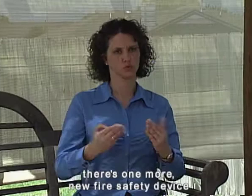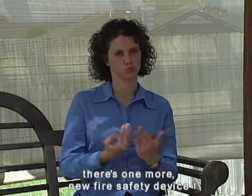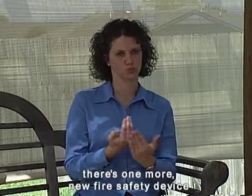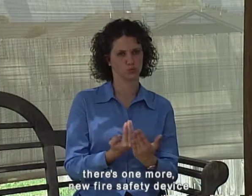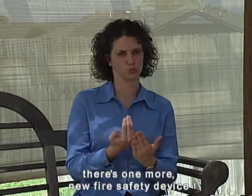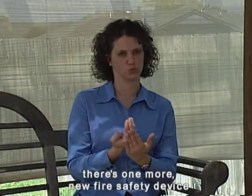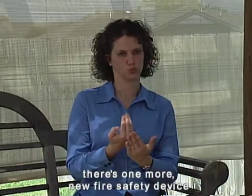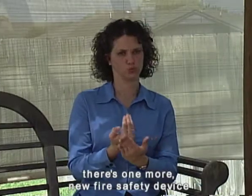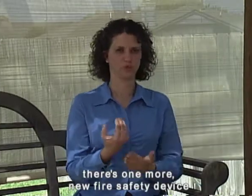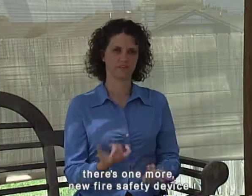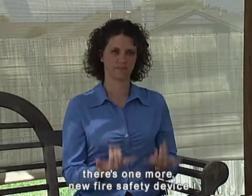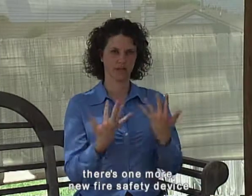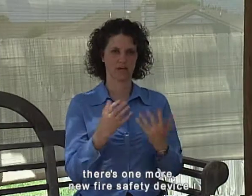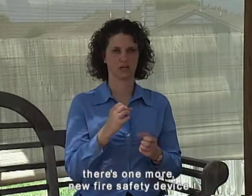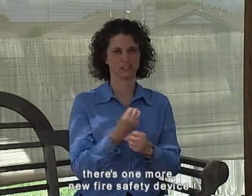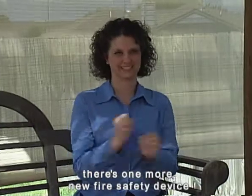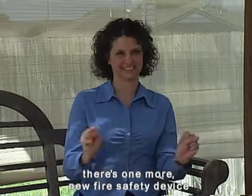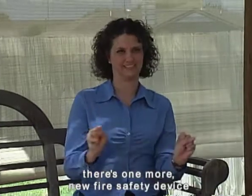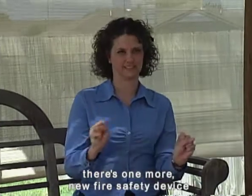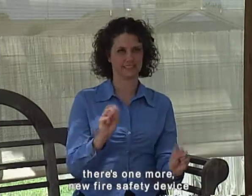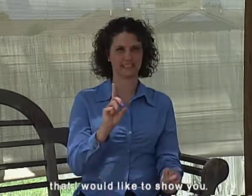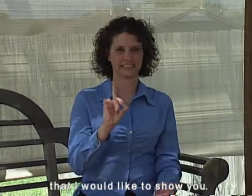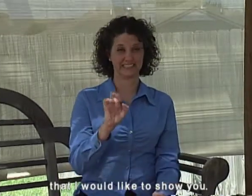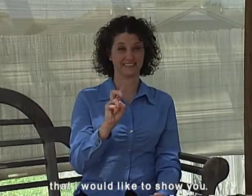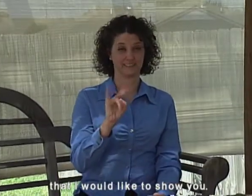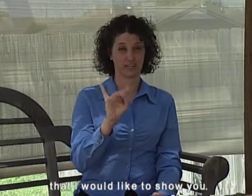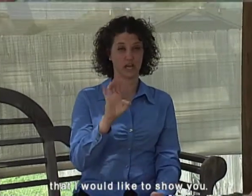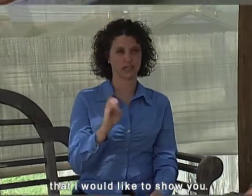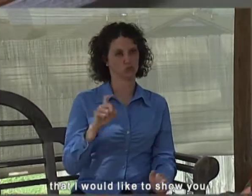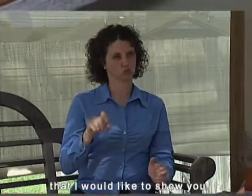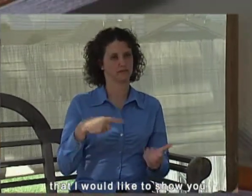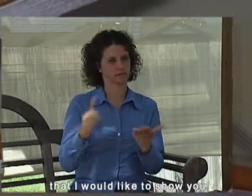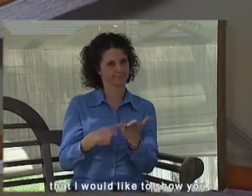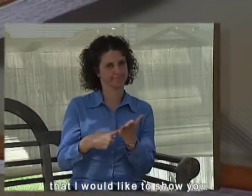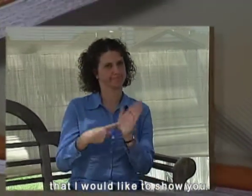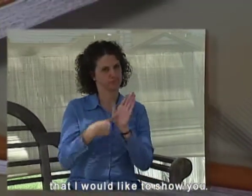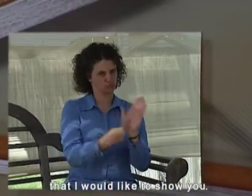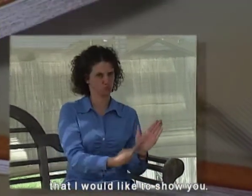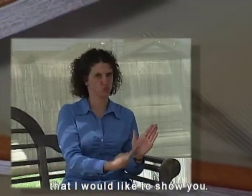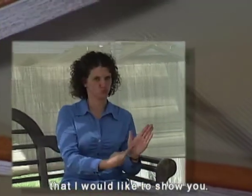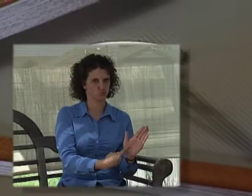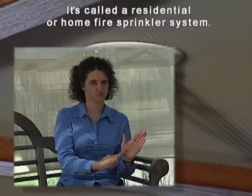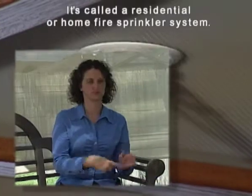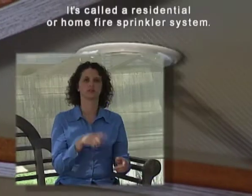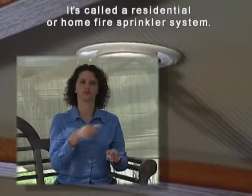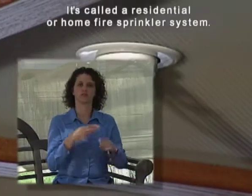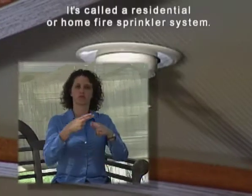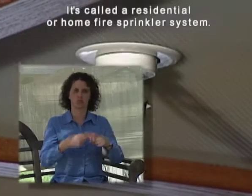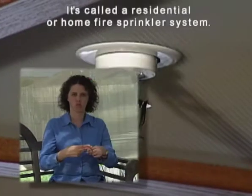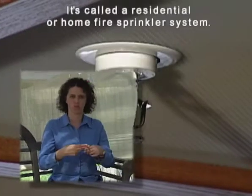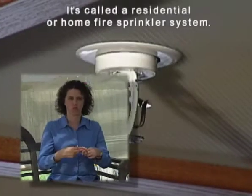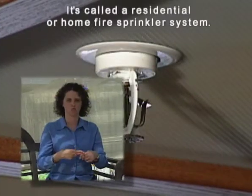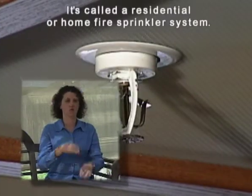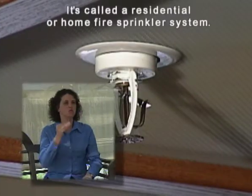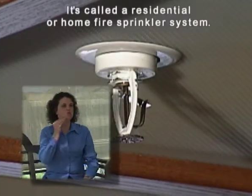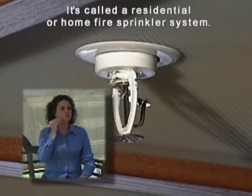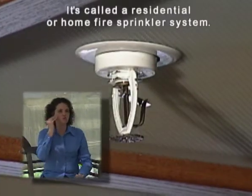more new fire safety device that I would like to show you. It's called a residential